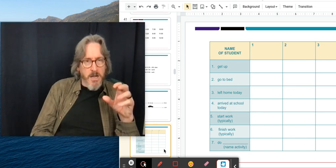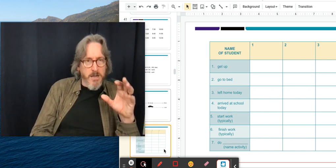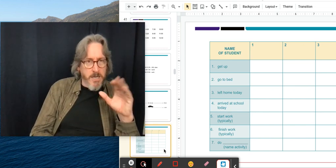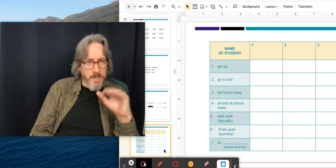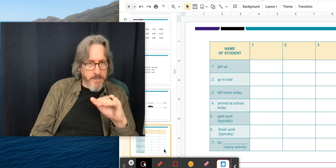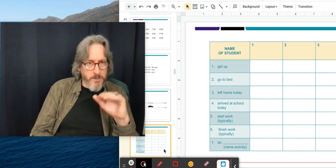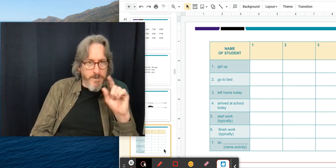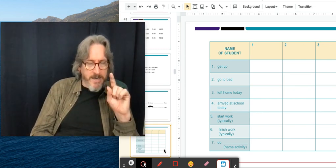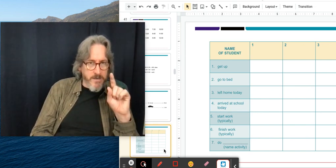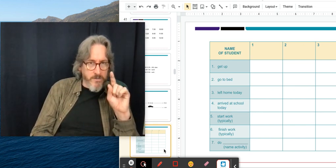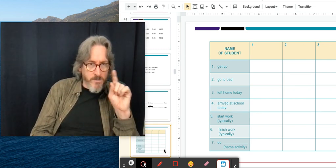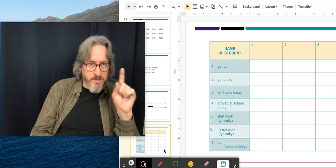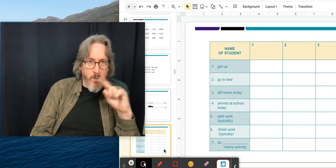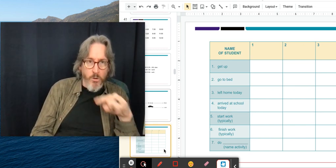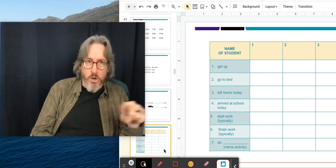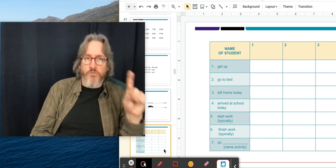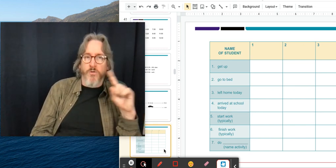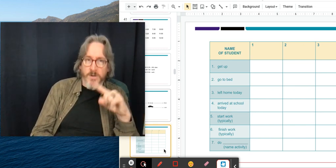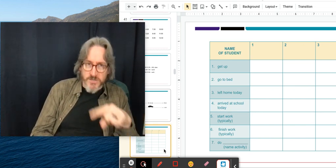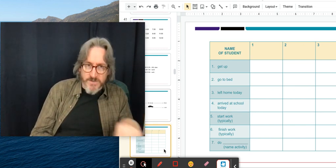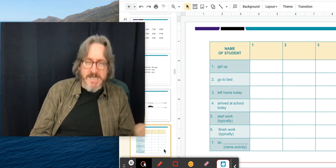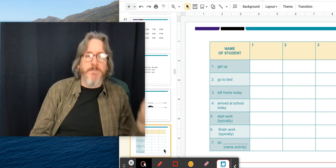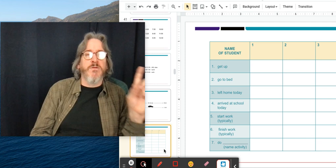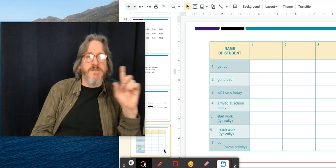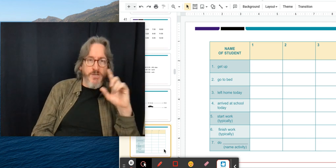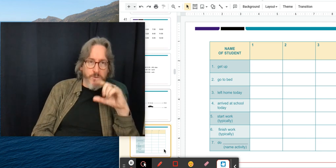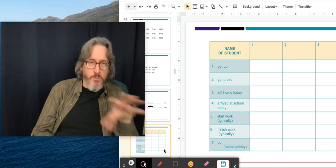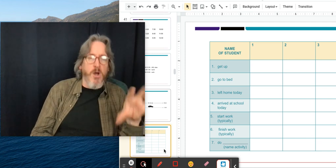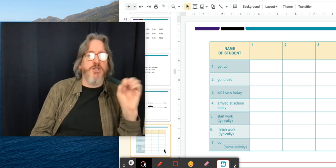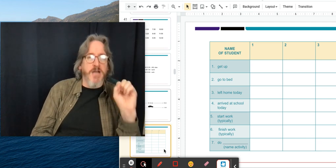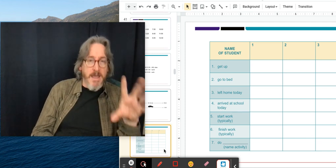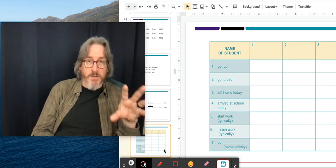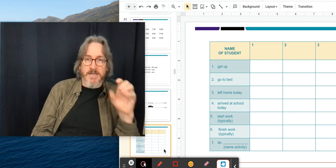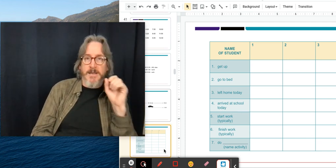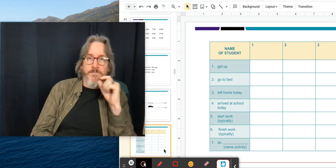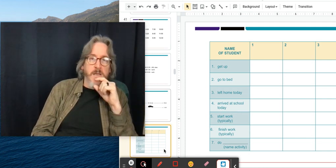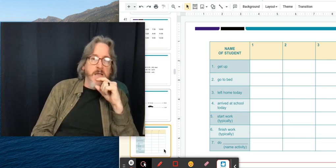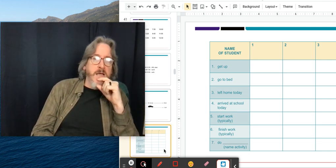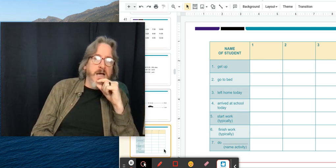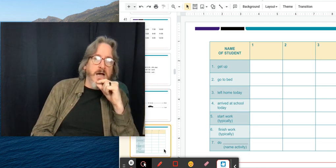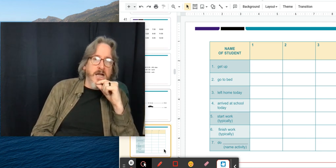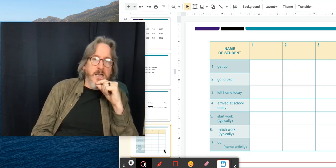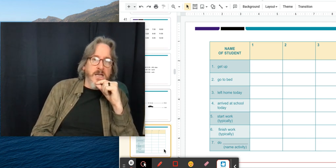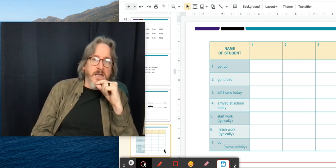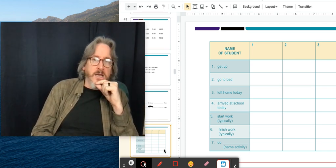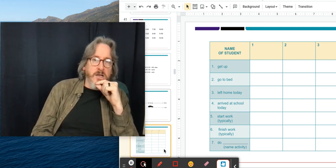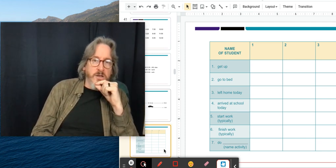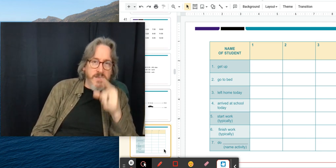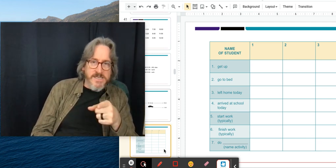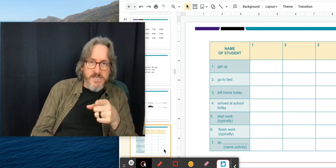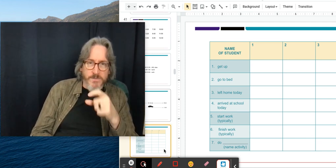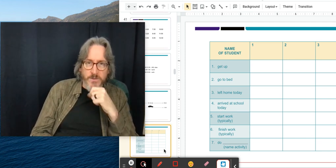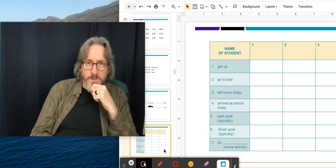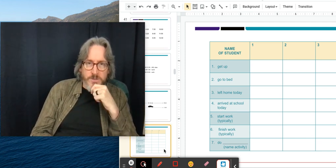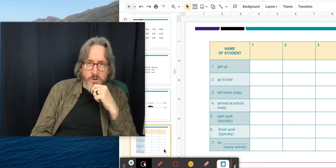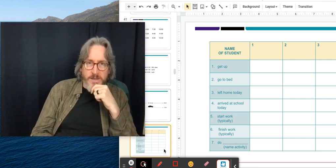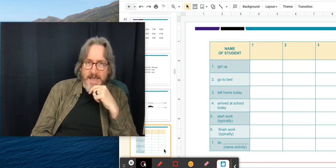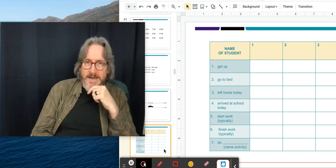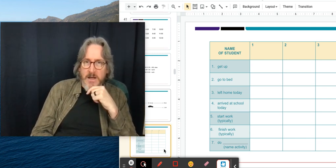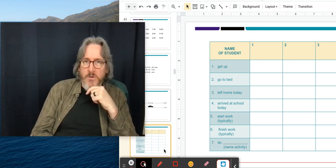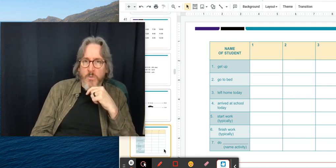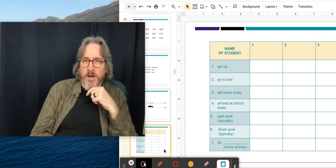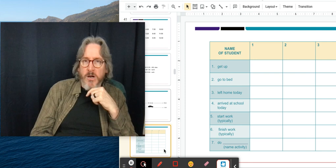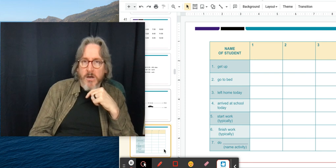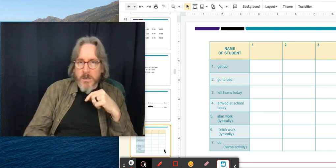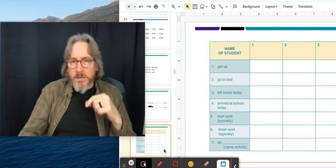that in a little bit that will go through a bunch of examples and you can watch and emulate them. This is something we would normally